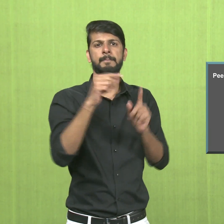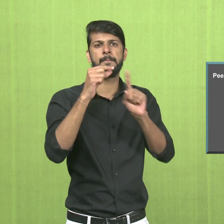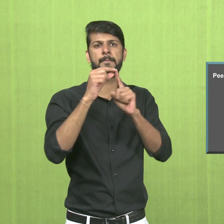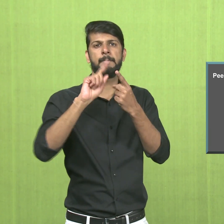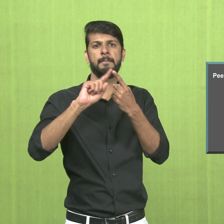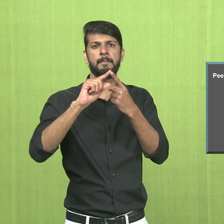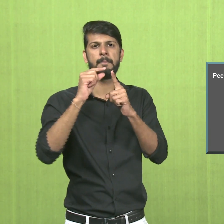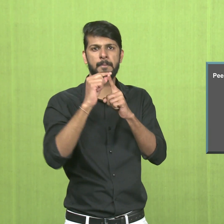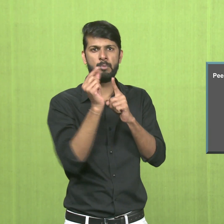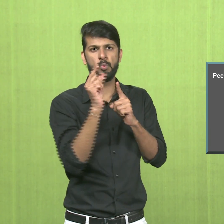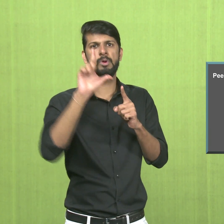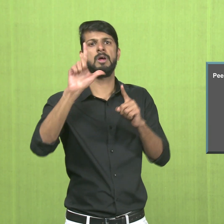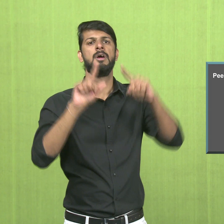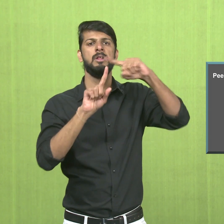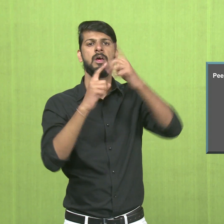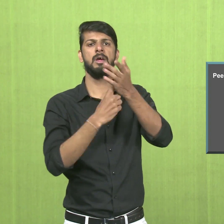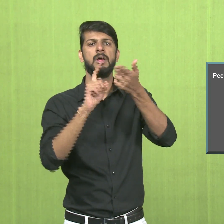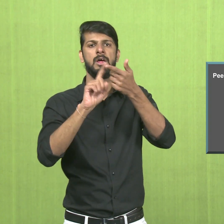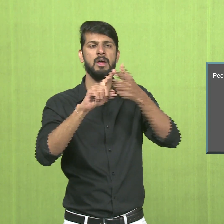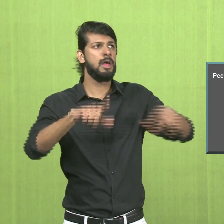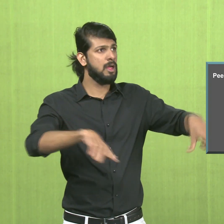Hindus venerate this tree.